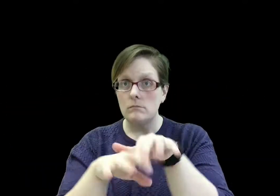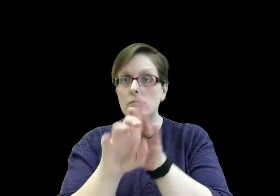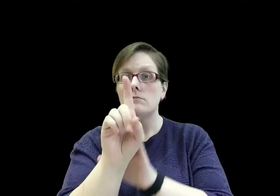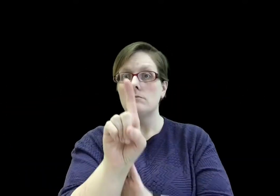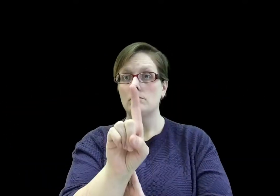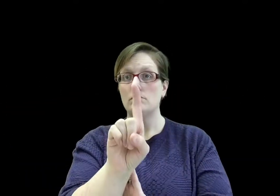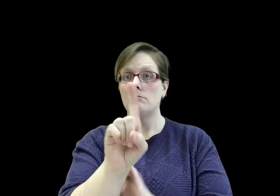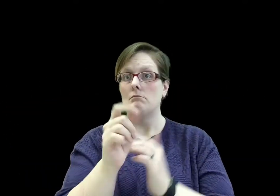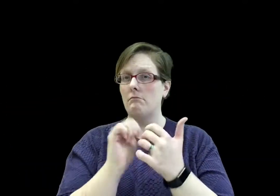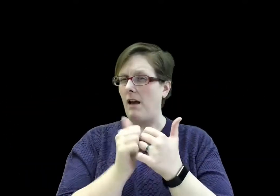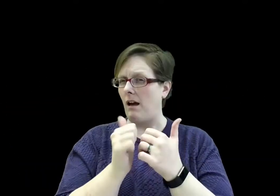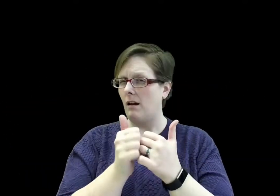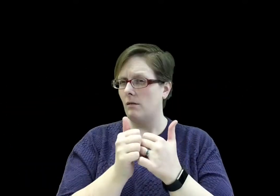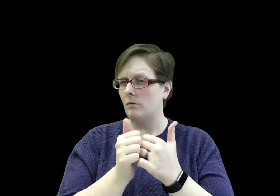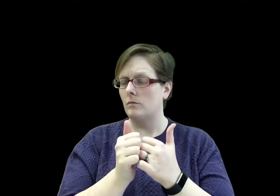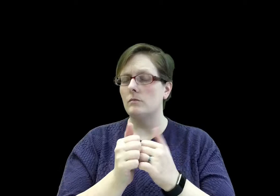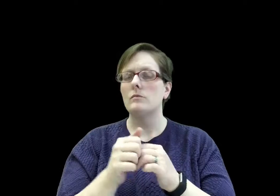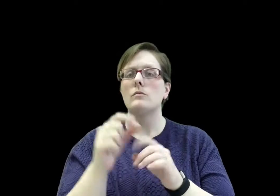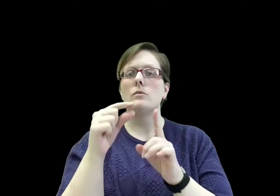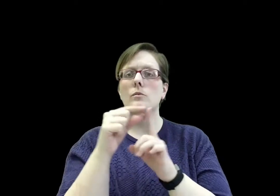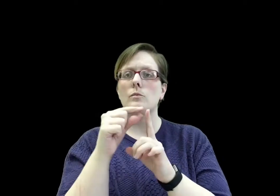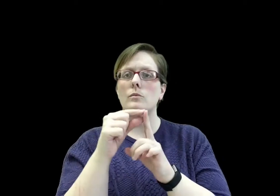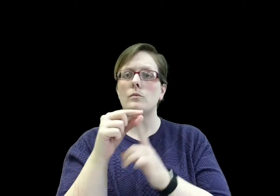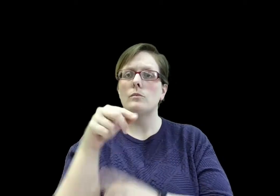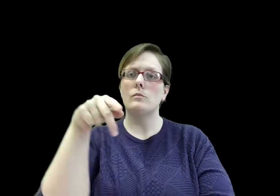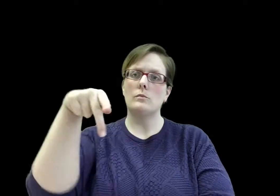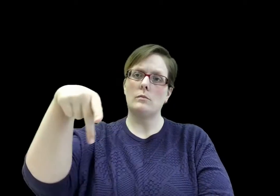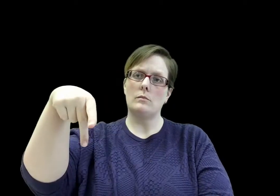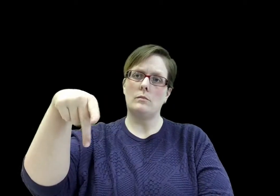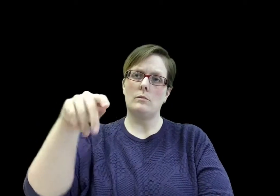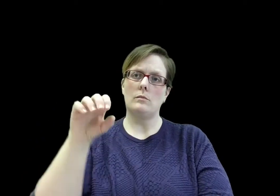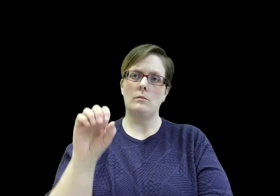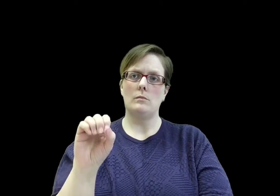So he decided to see how reproduction occurred.